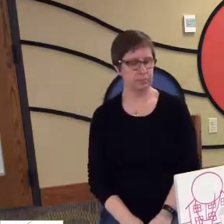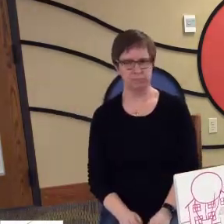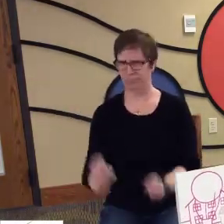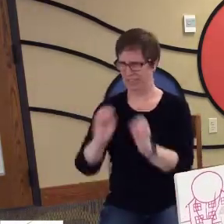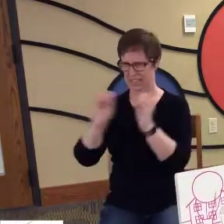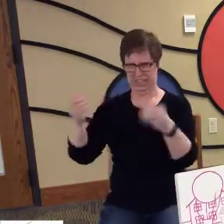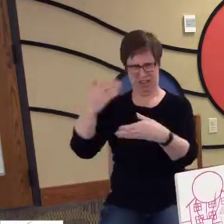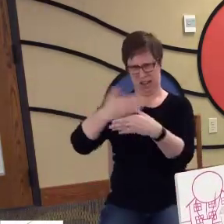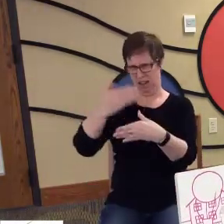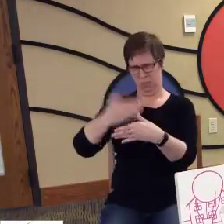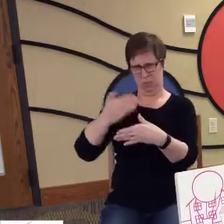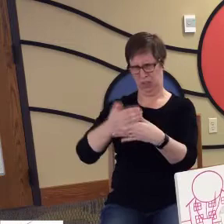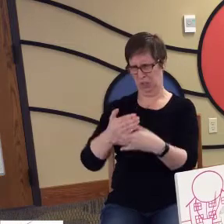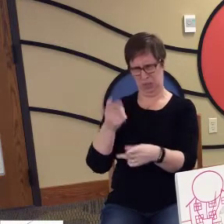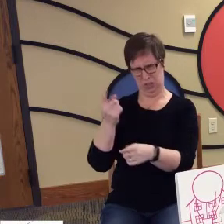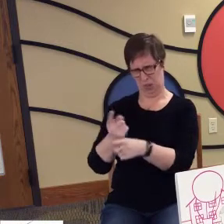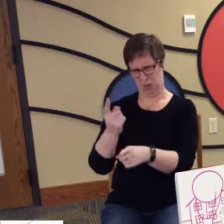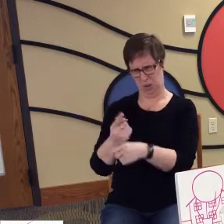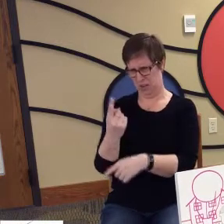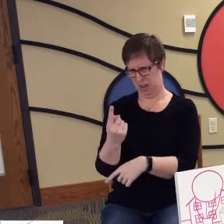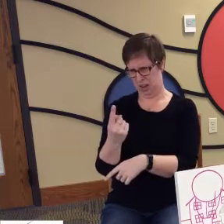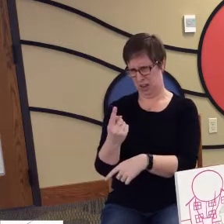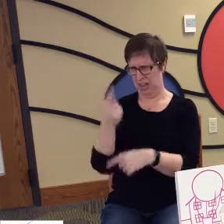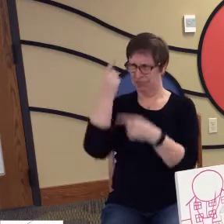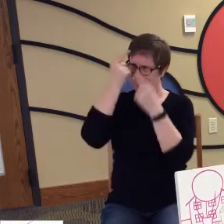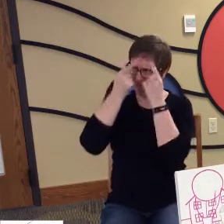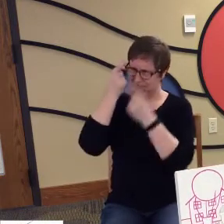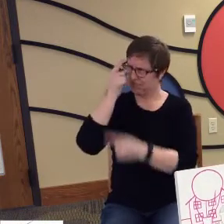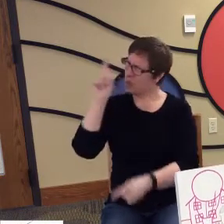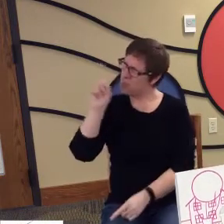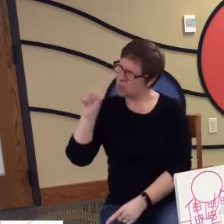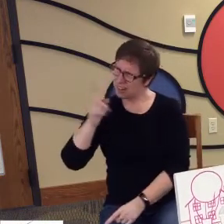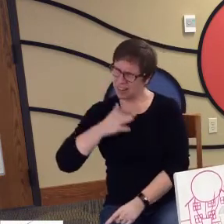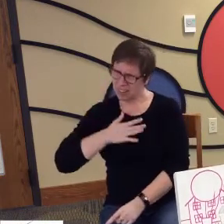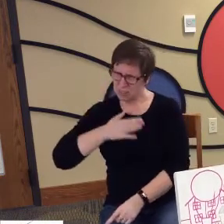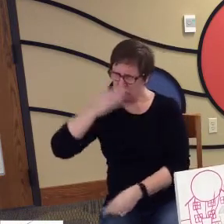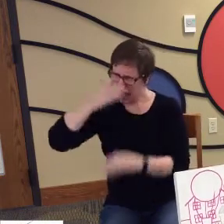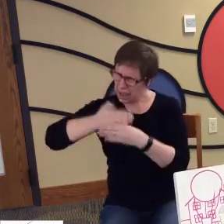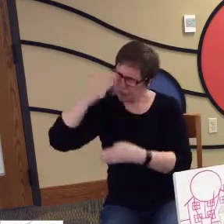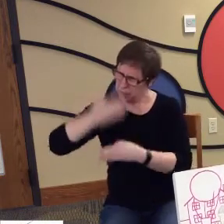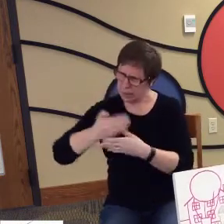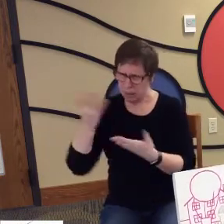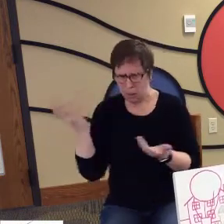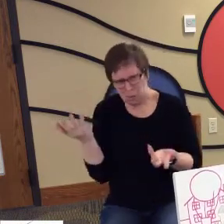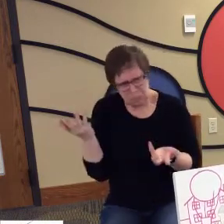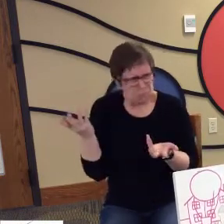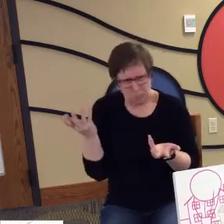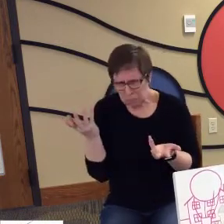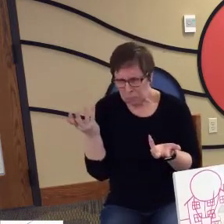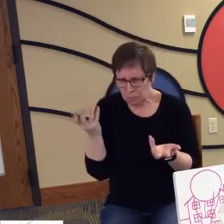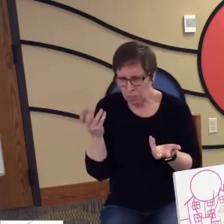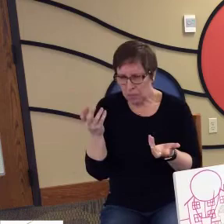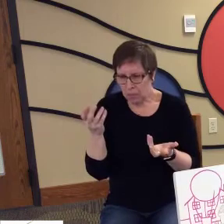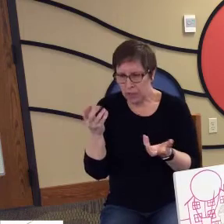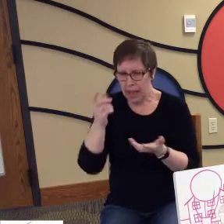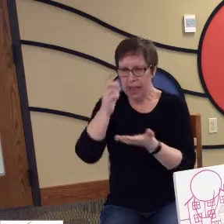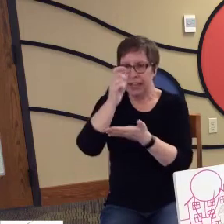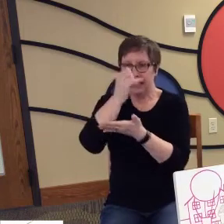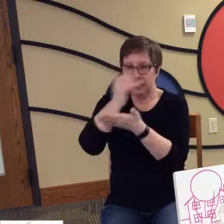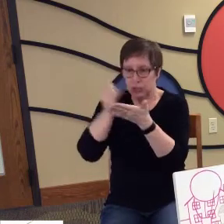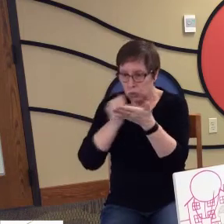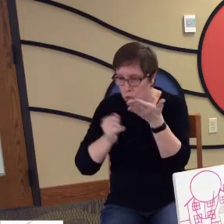None of the windows was his window. He tried to think where his window ought to be. He made some more